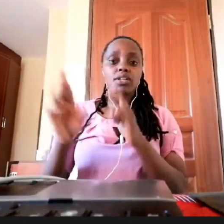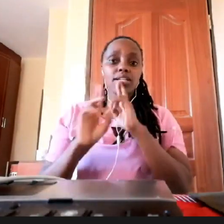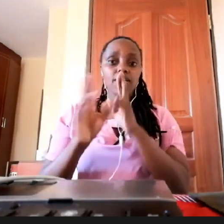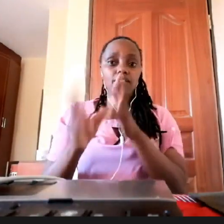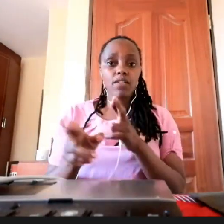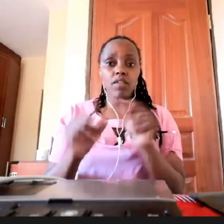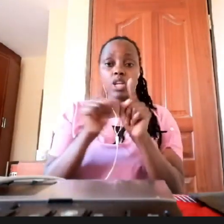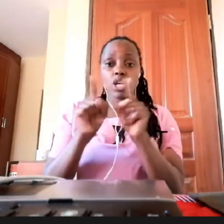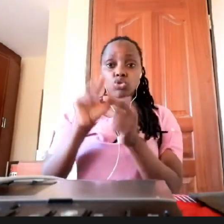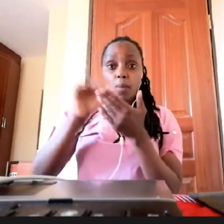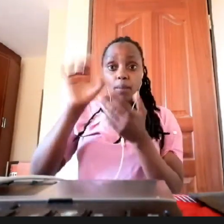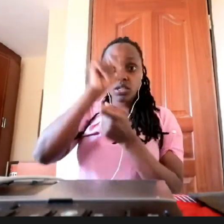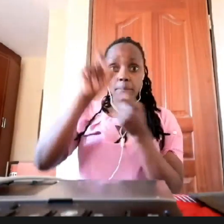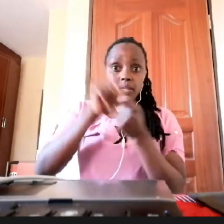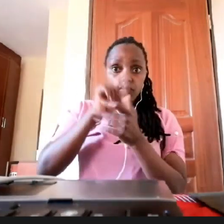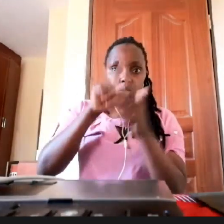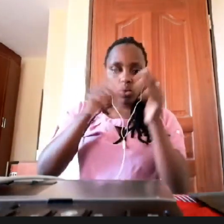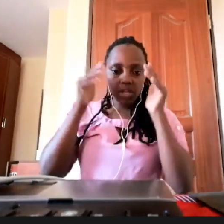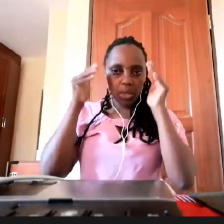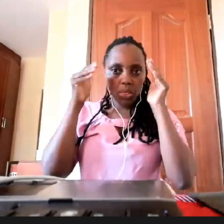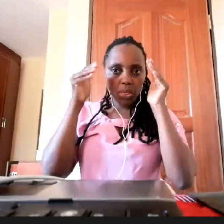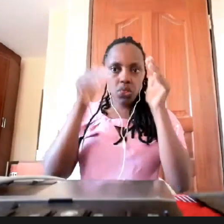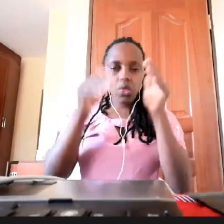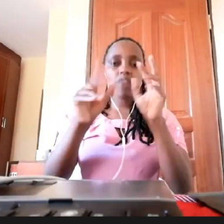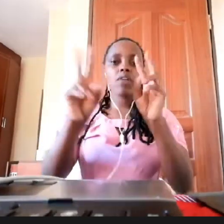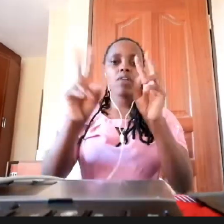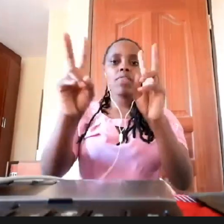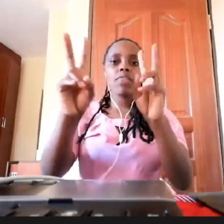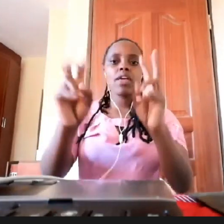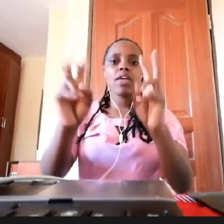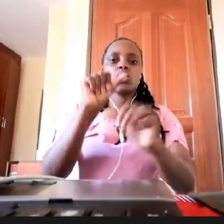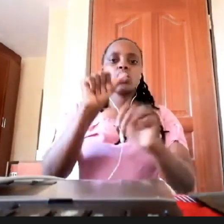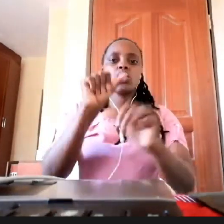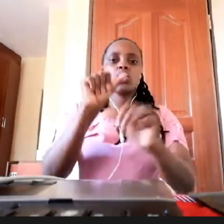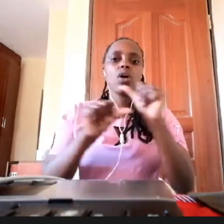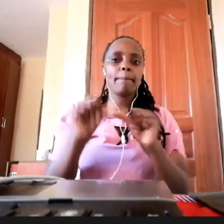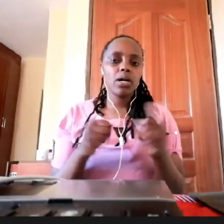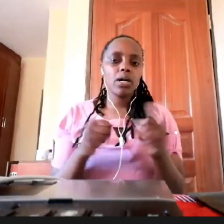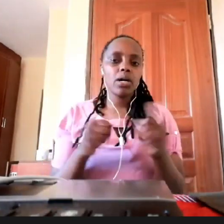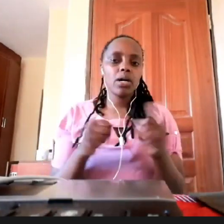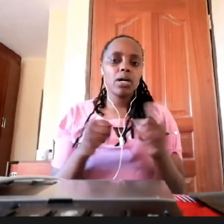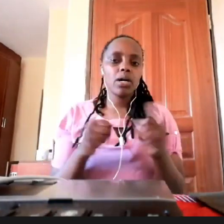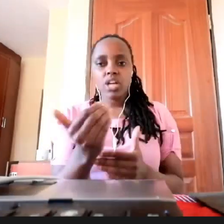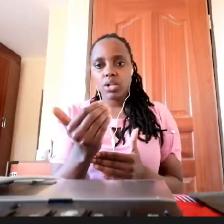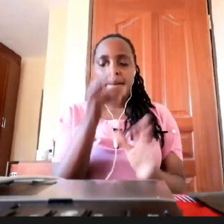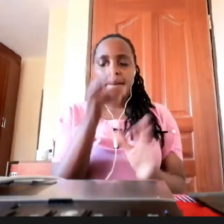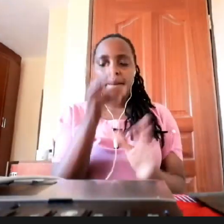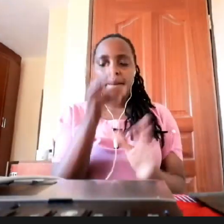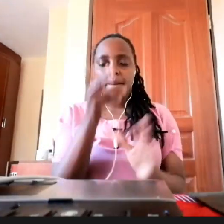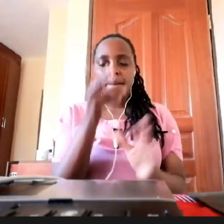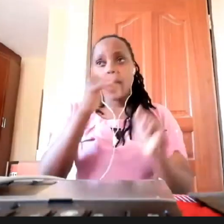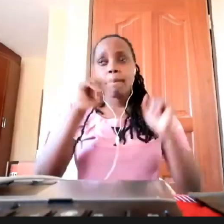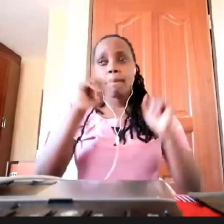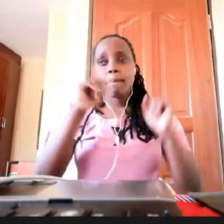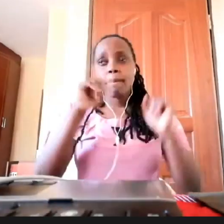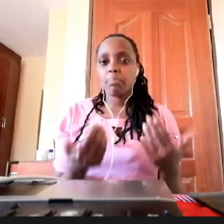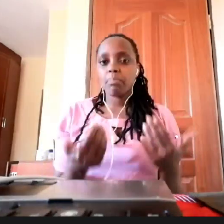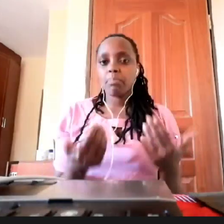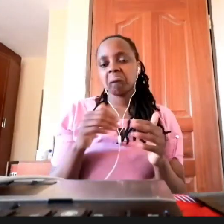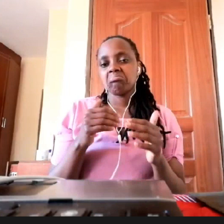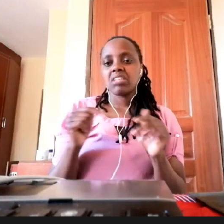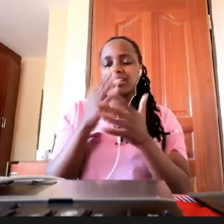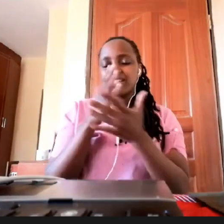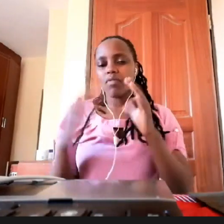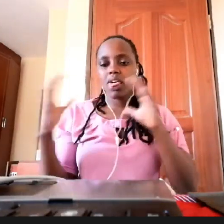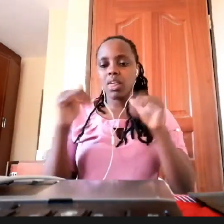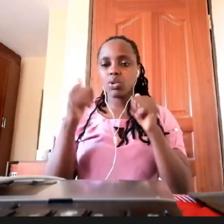more specifically dwelling on aspects of child participation in the process, so that they can reinforce some of the